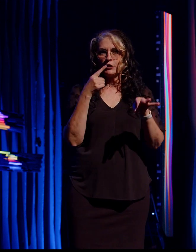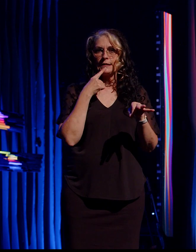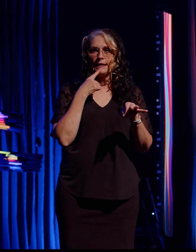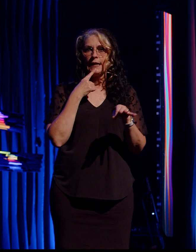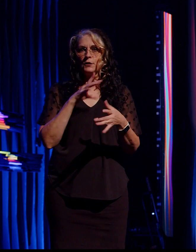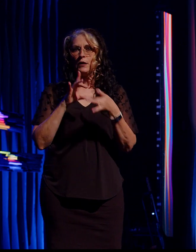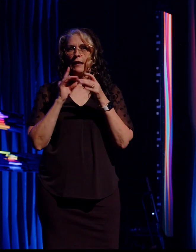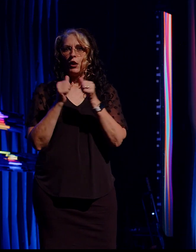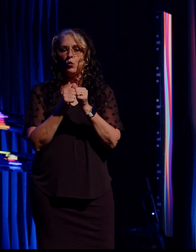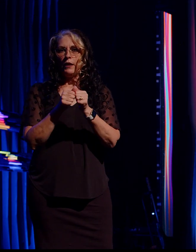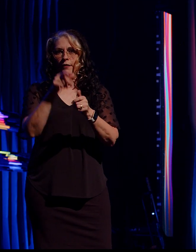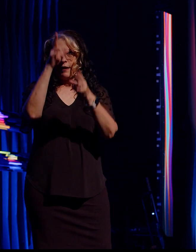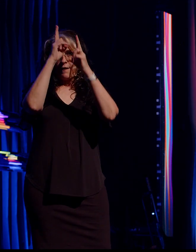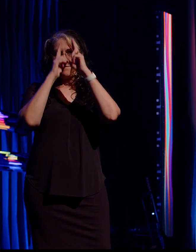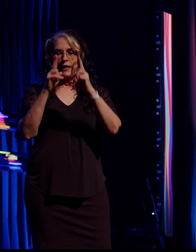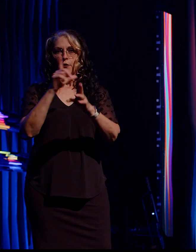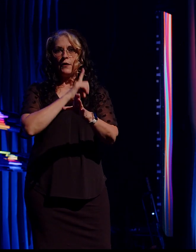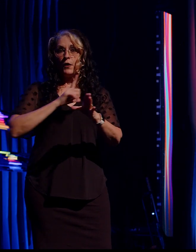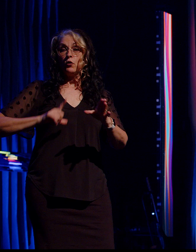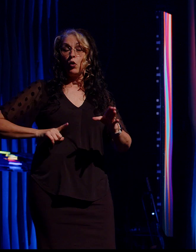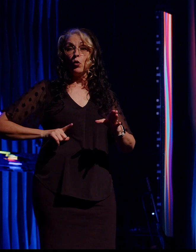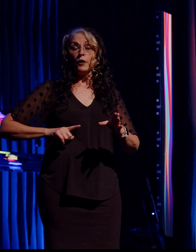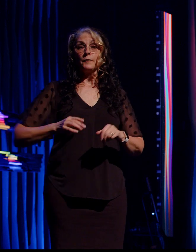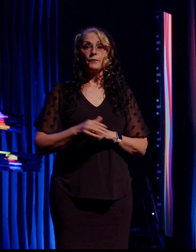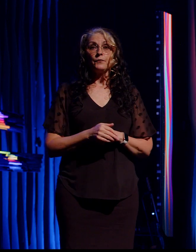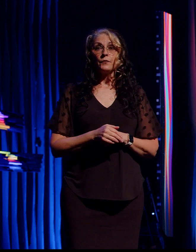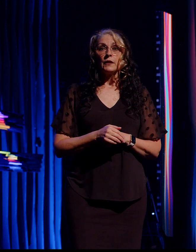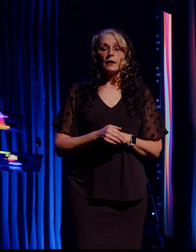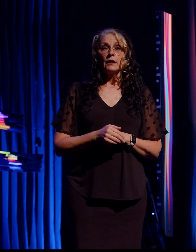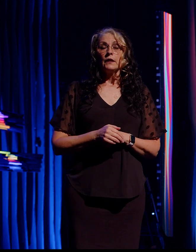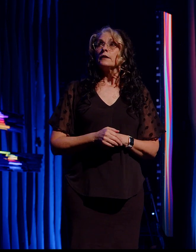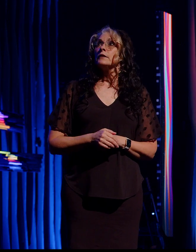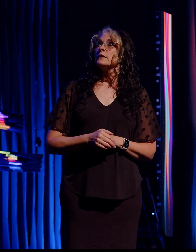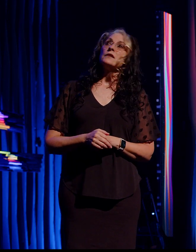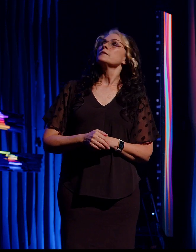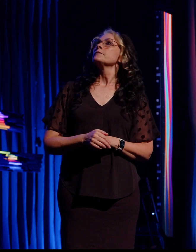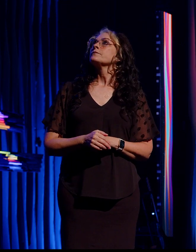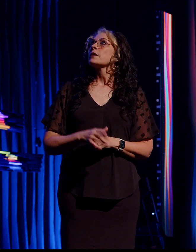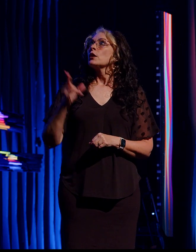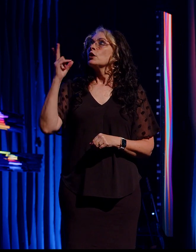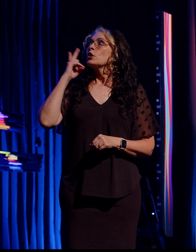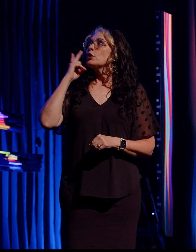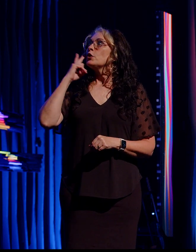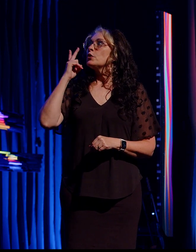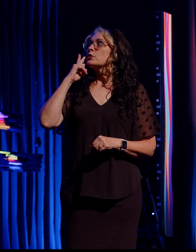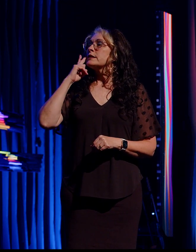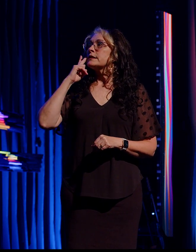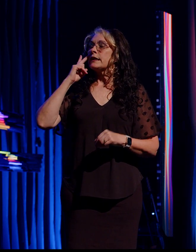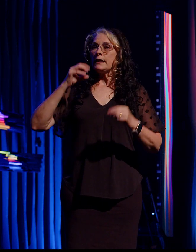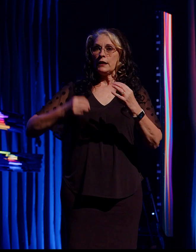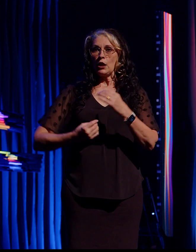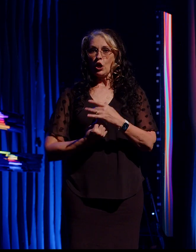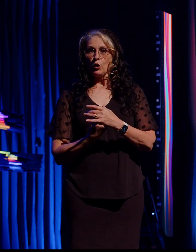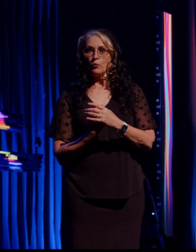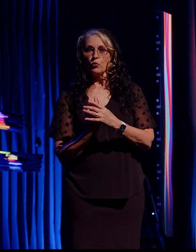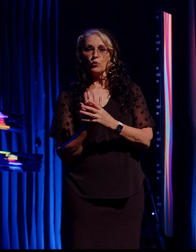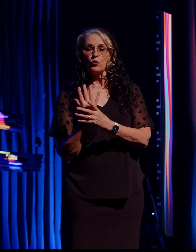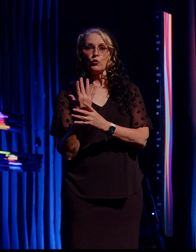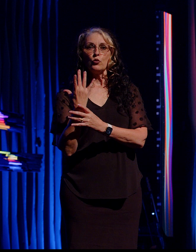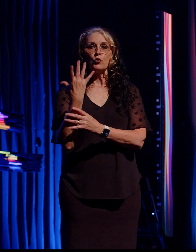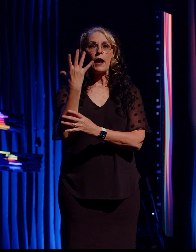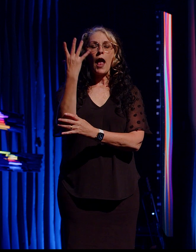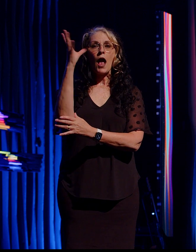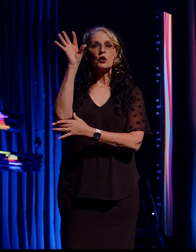to fearing the Lord. It says, "There shall come forth a shoot from the stump of Jesse, and a branch from his root shall bear